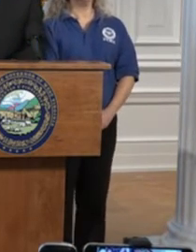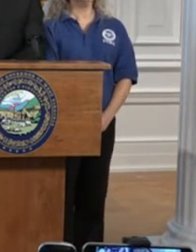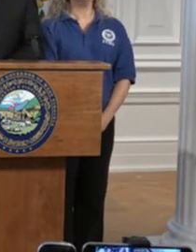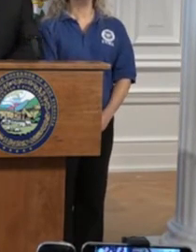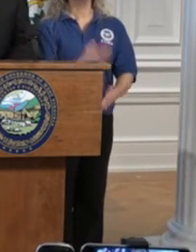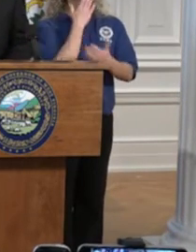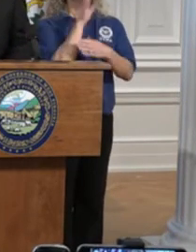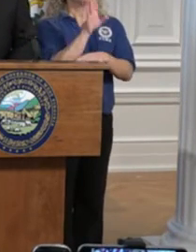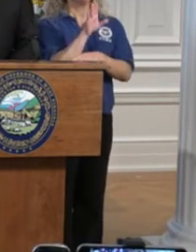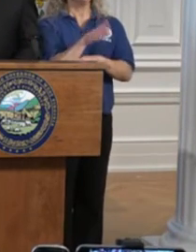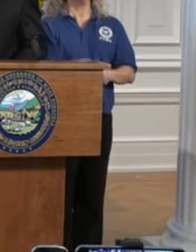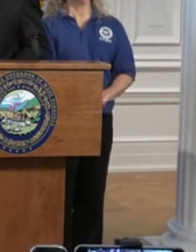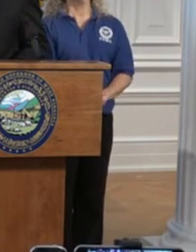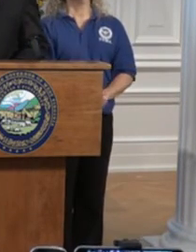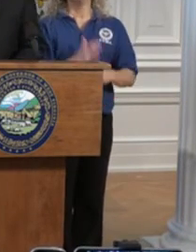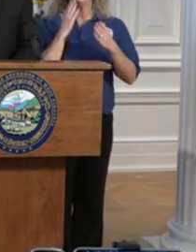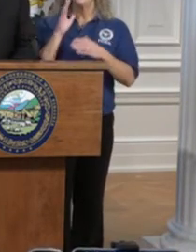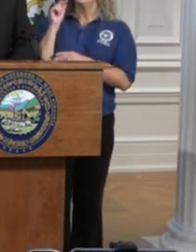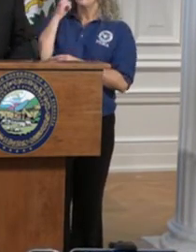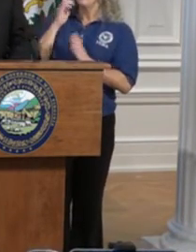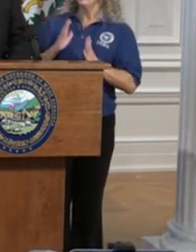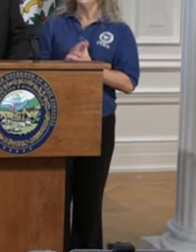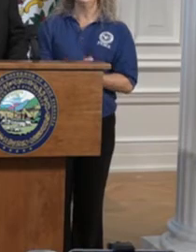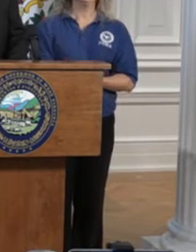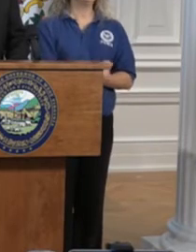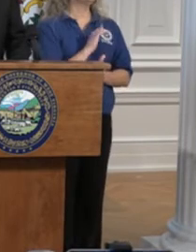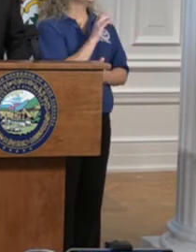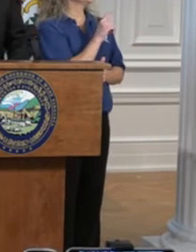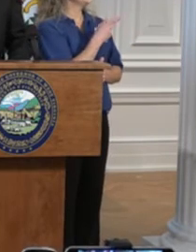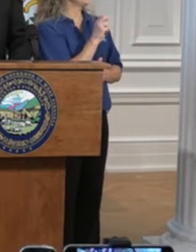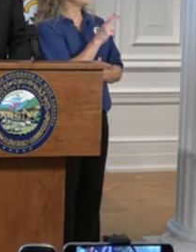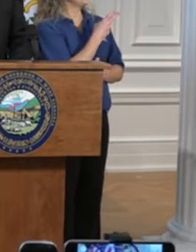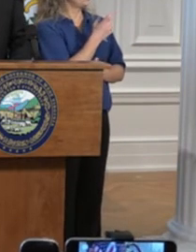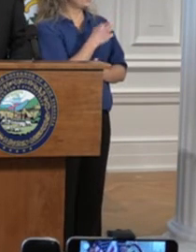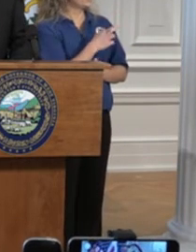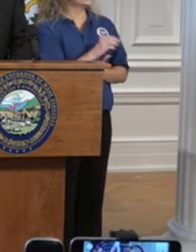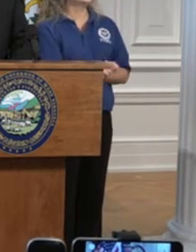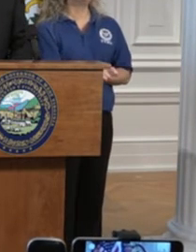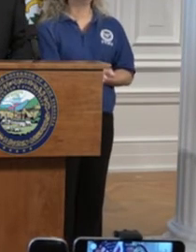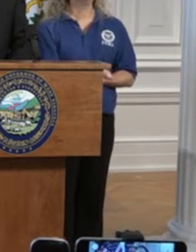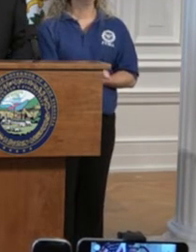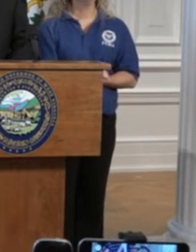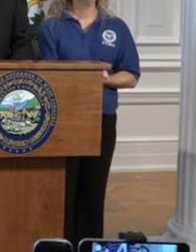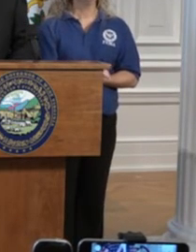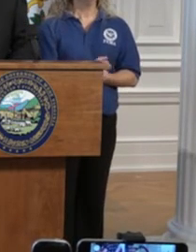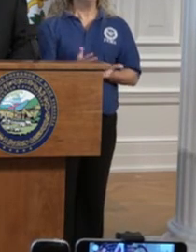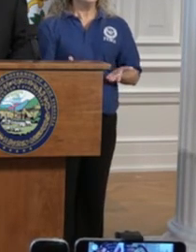Good afternoon. Thank you, Governor. General Hoyer.